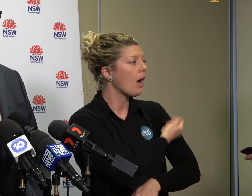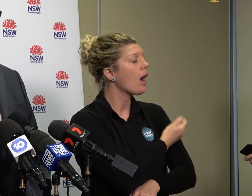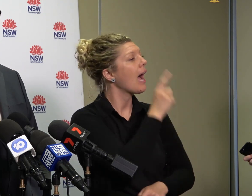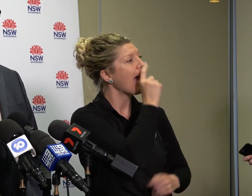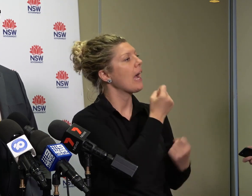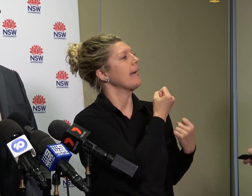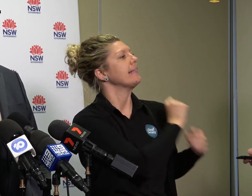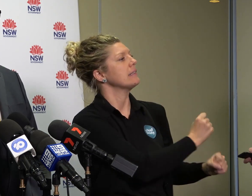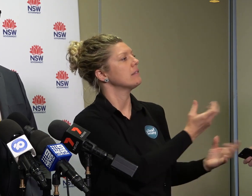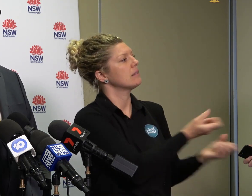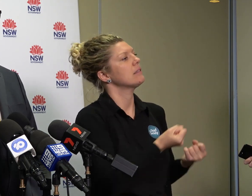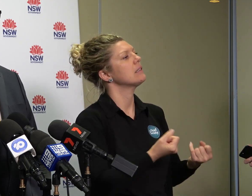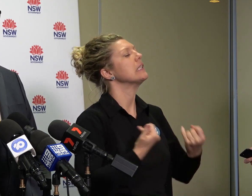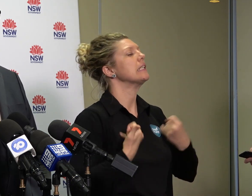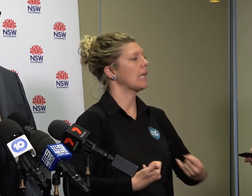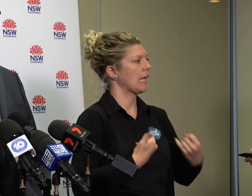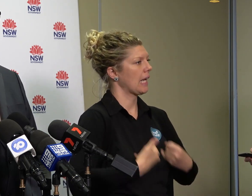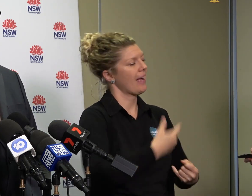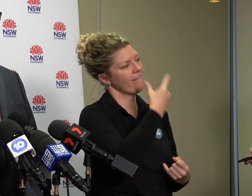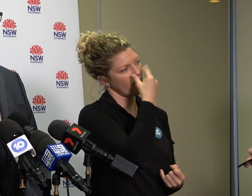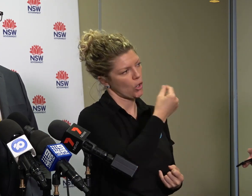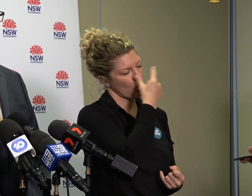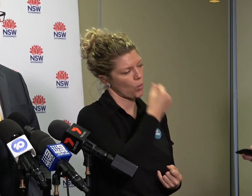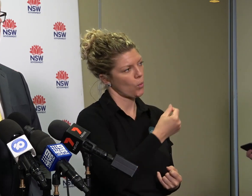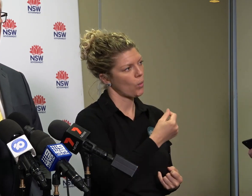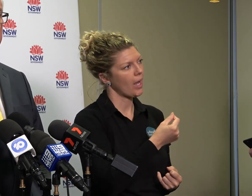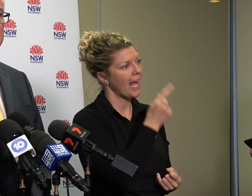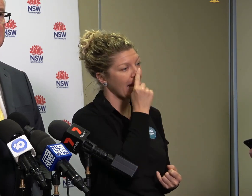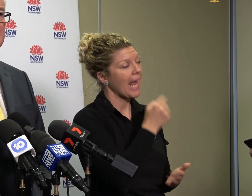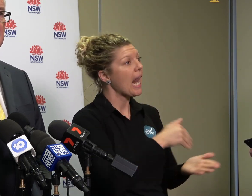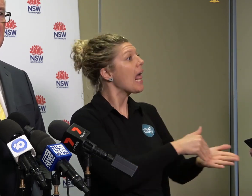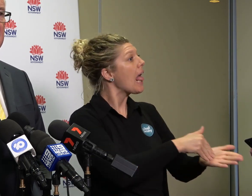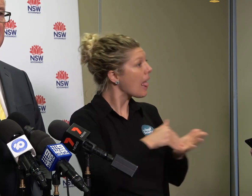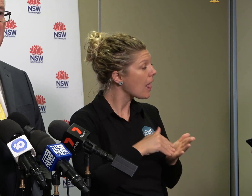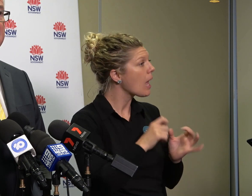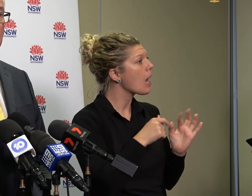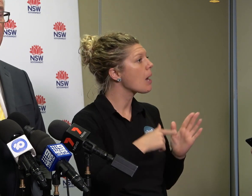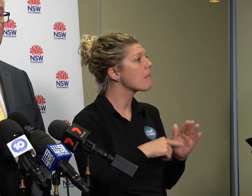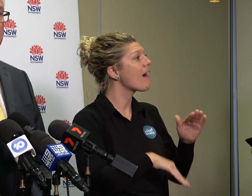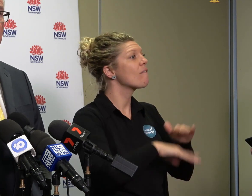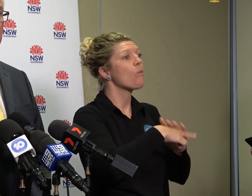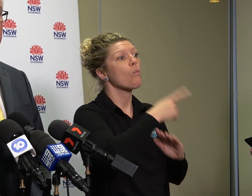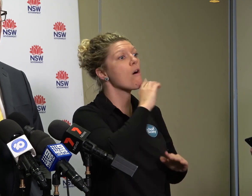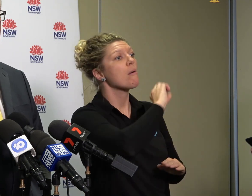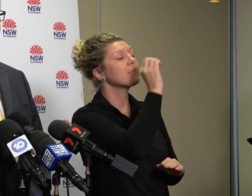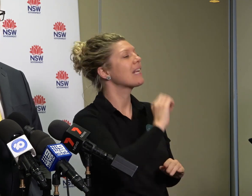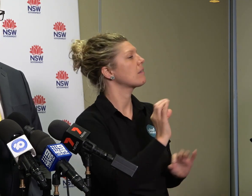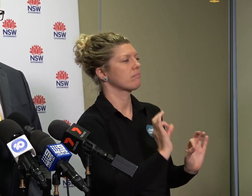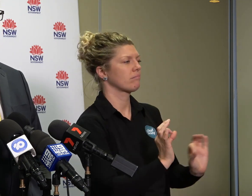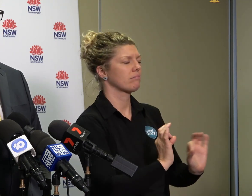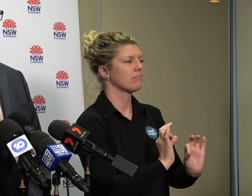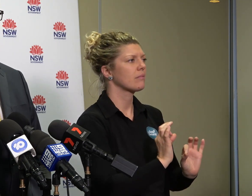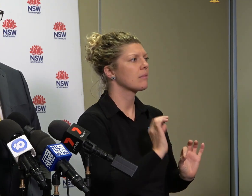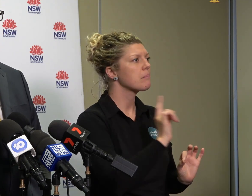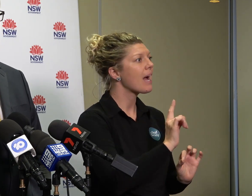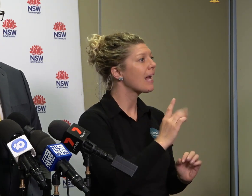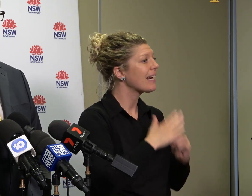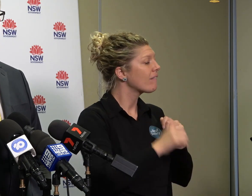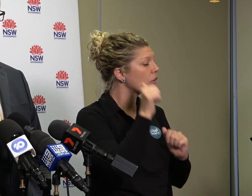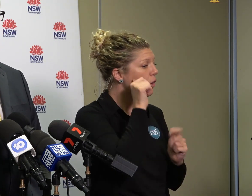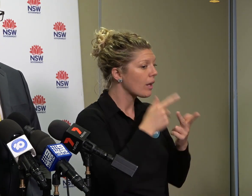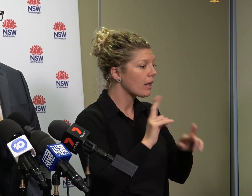against the coronavirus, the COVID-19 virus, and that's helpful if you're then going to have to deal with